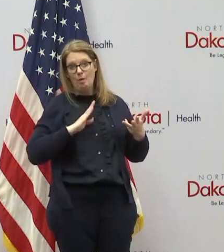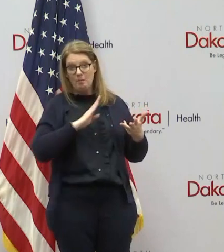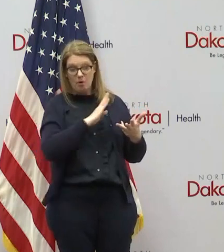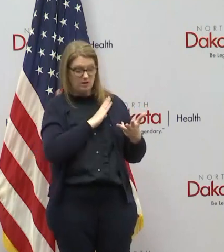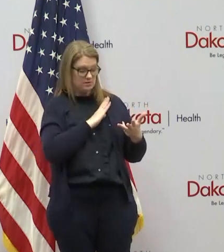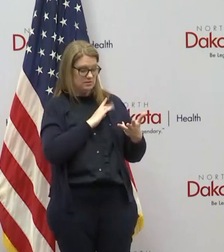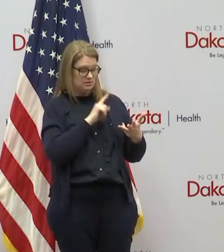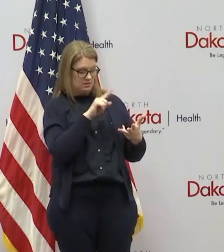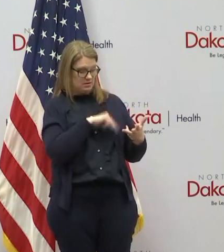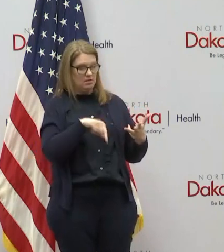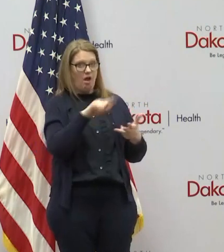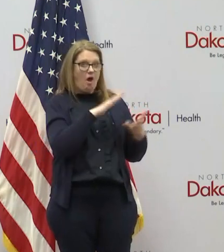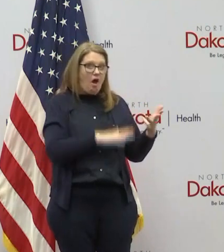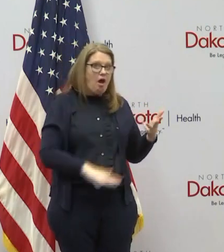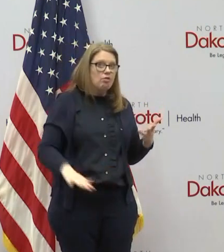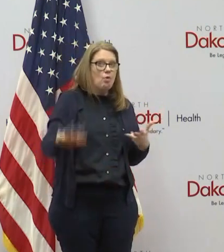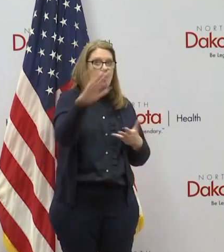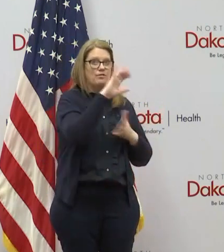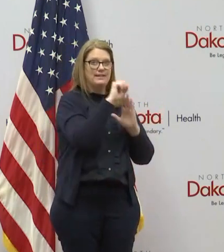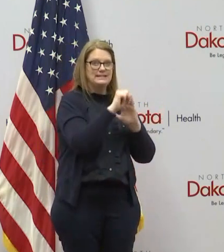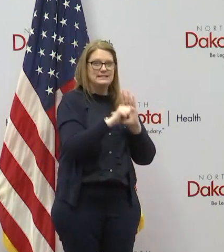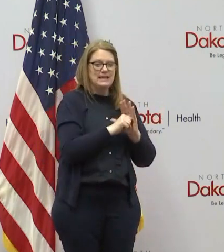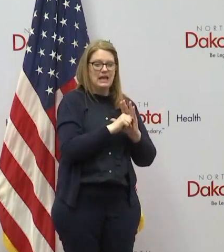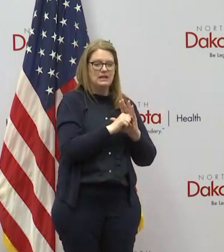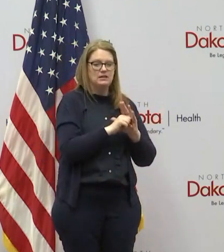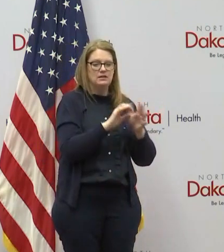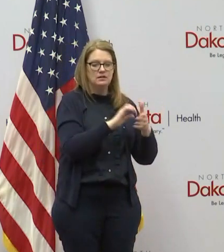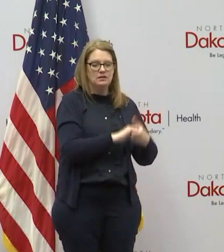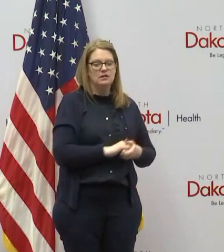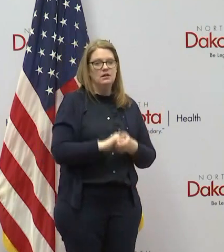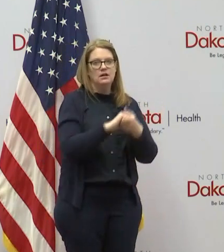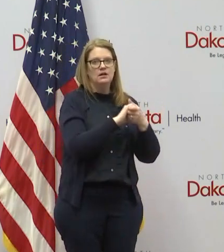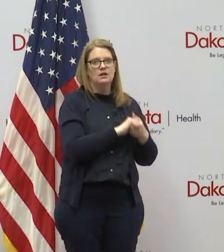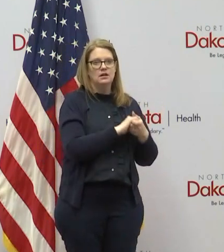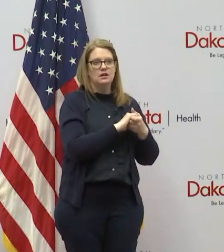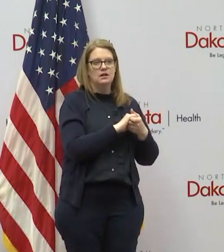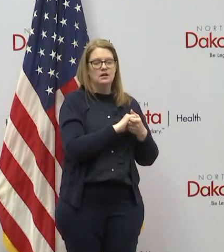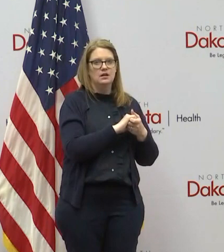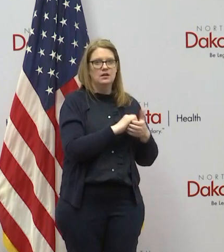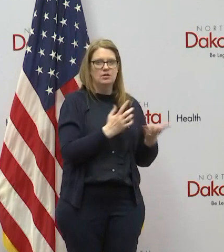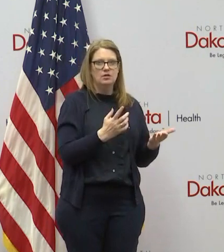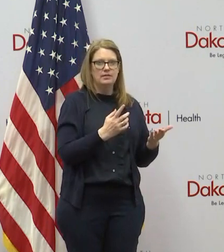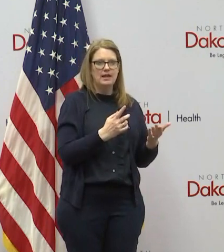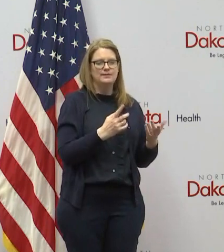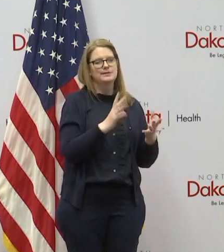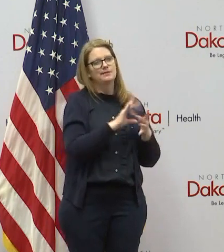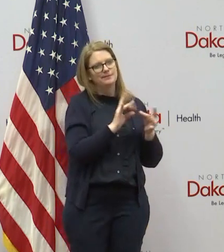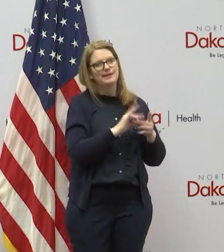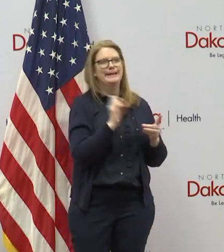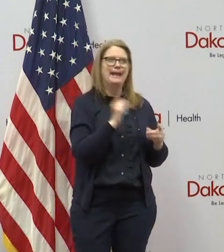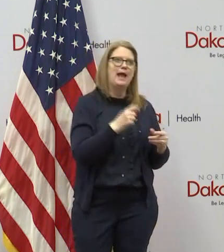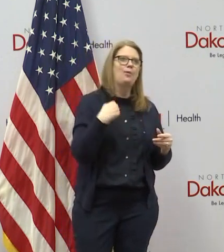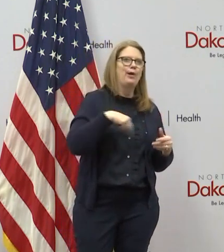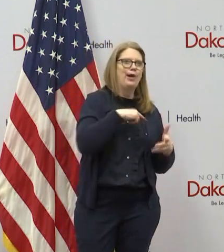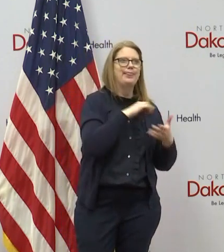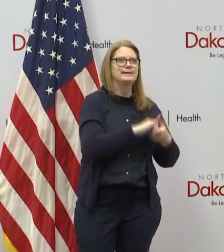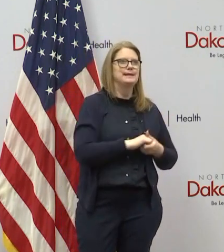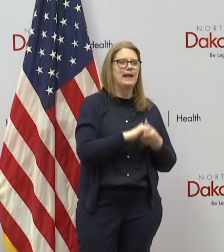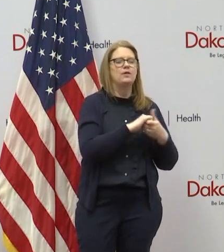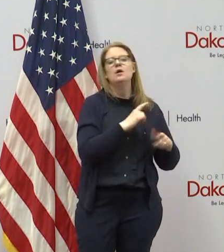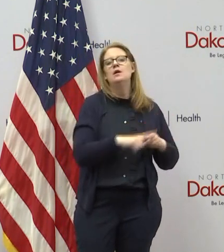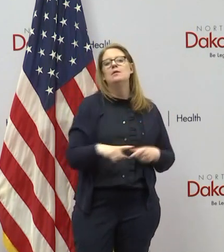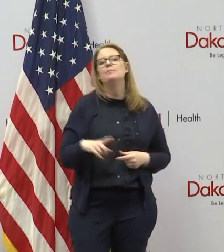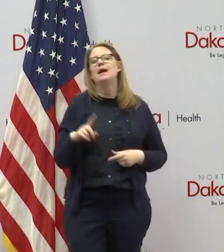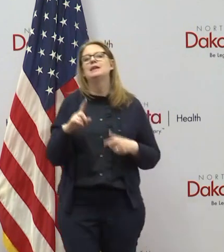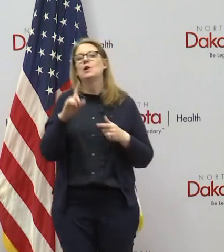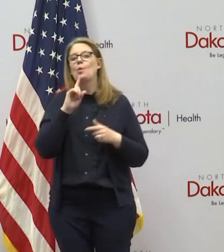across the state have come together and really not just said the words, we're all in this together, but really demonstrated that. Tomorrow, I will